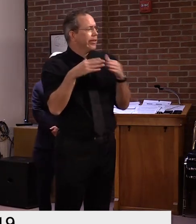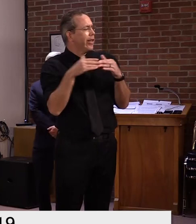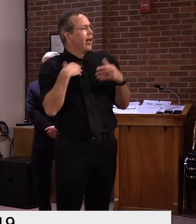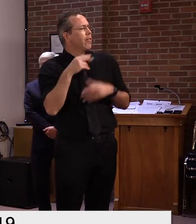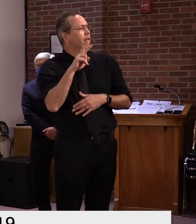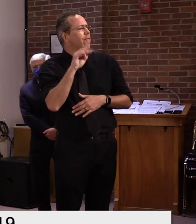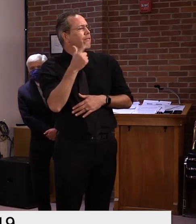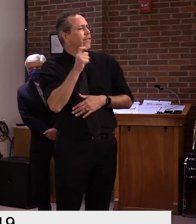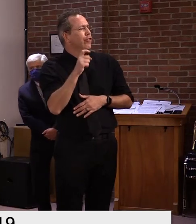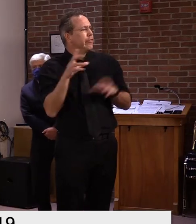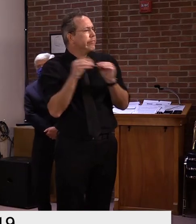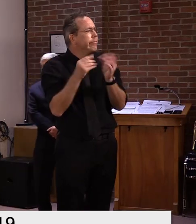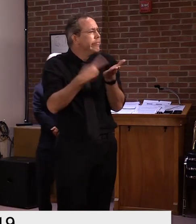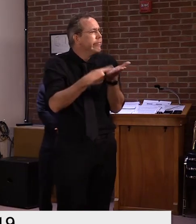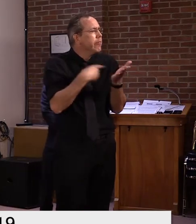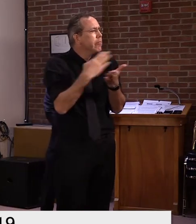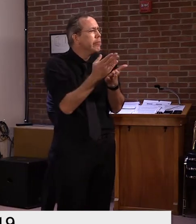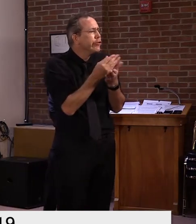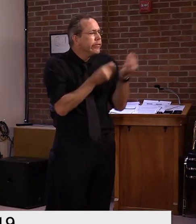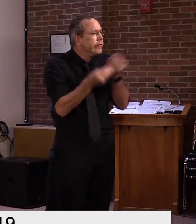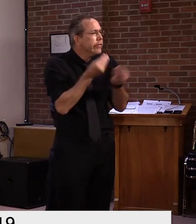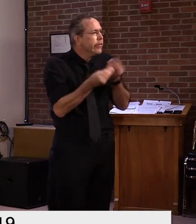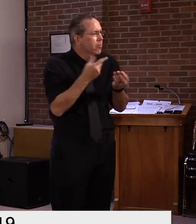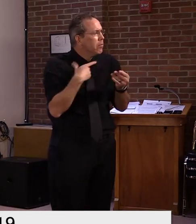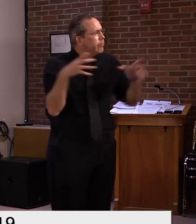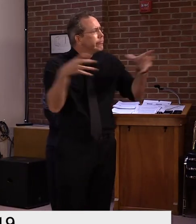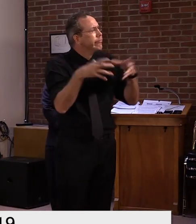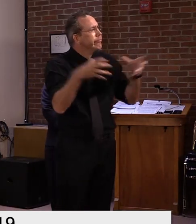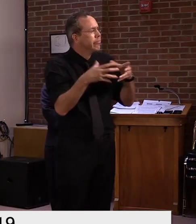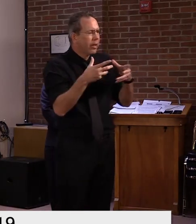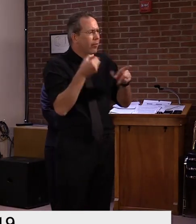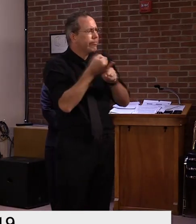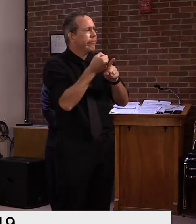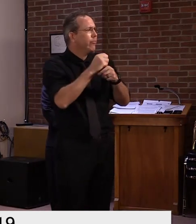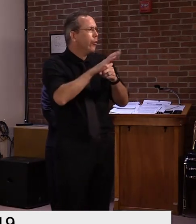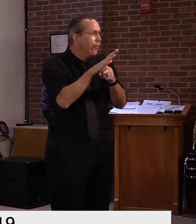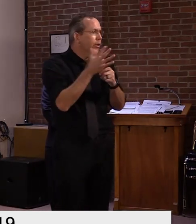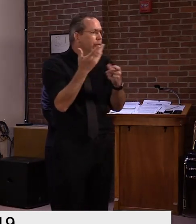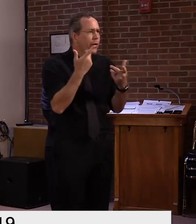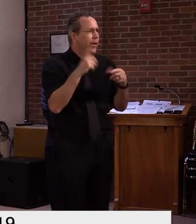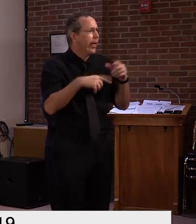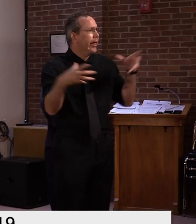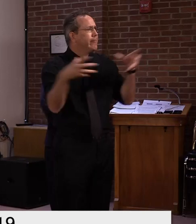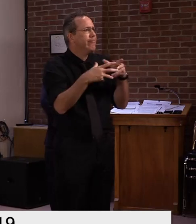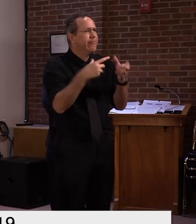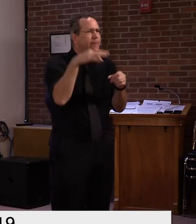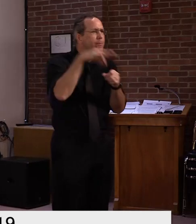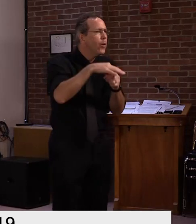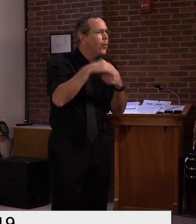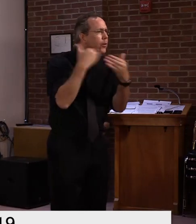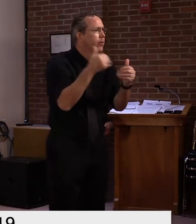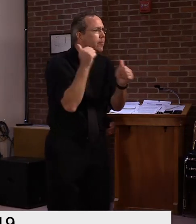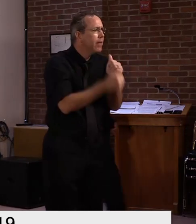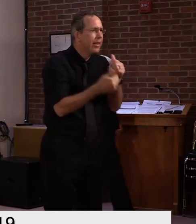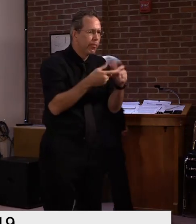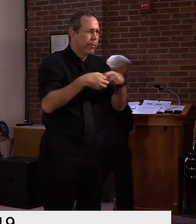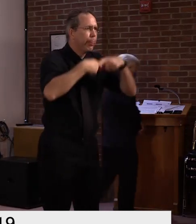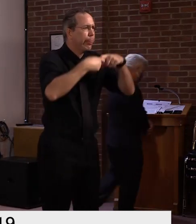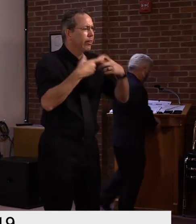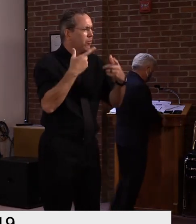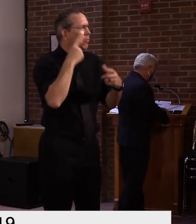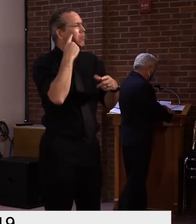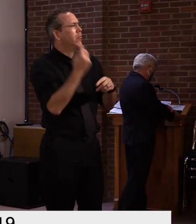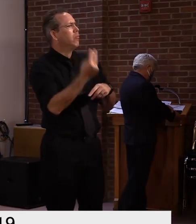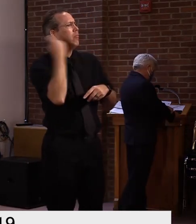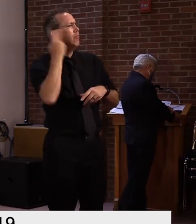to accomplish what we need to do to keep government working, which we're, again, challenged with every day as an